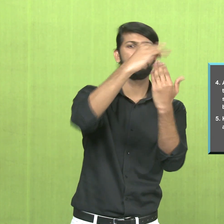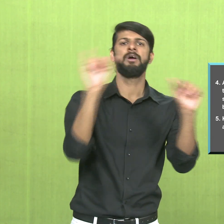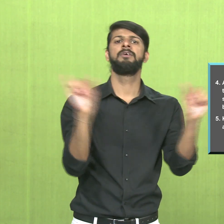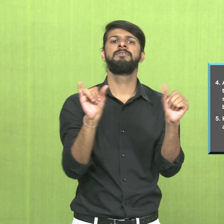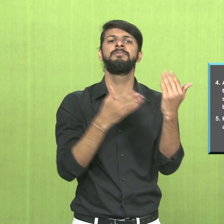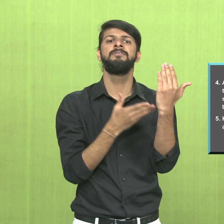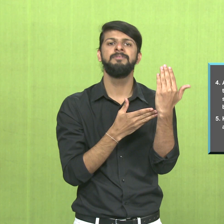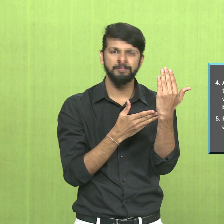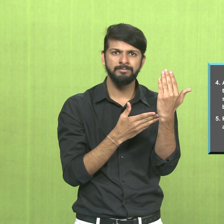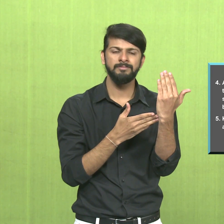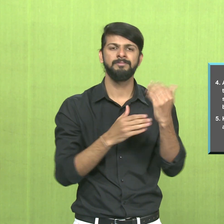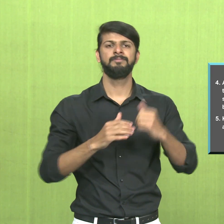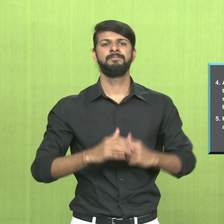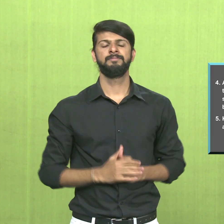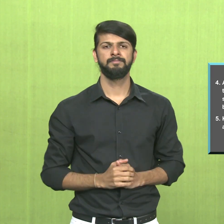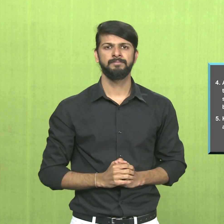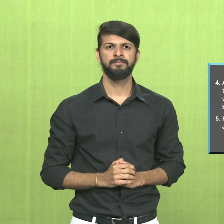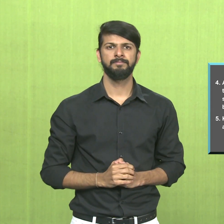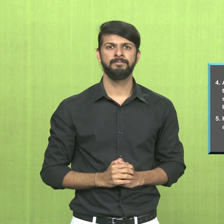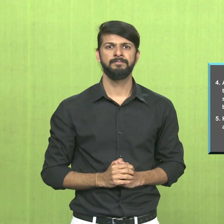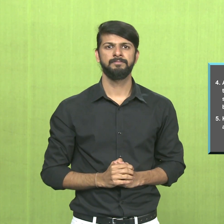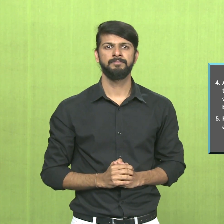The artist has tried to evoke the beauty of nature.